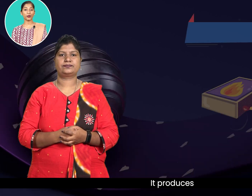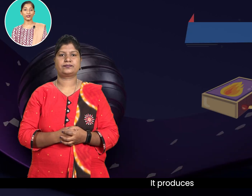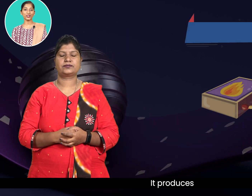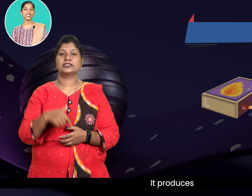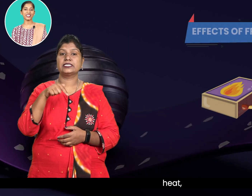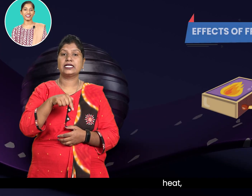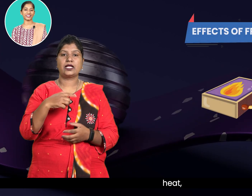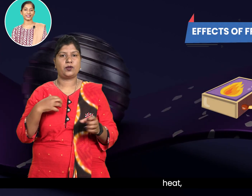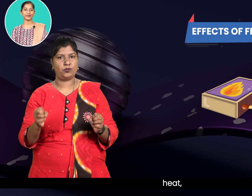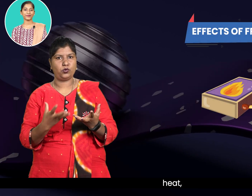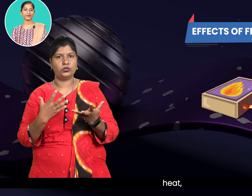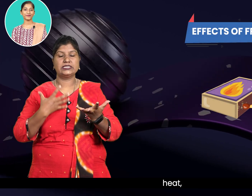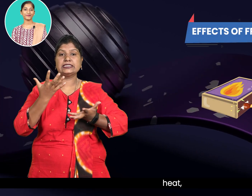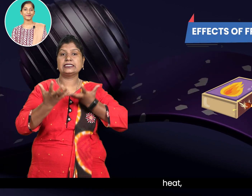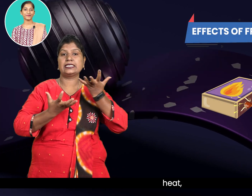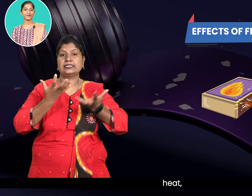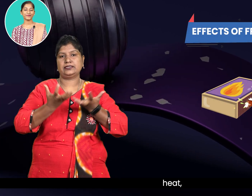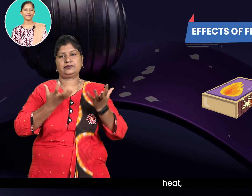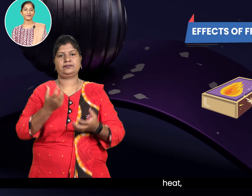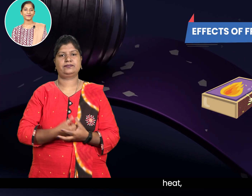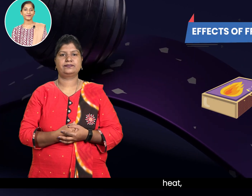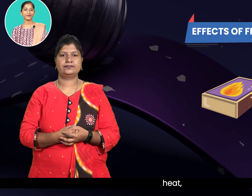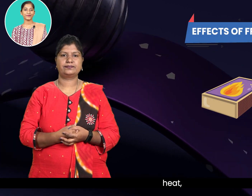It produces heat.